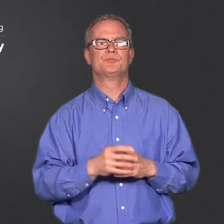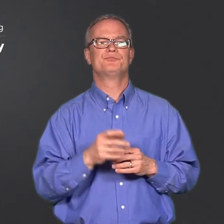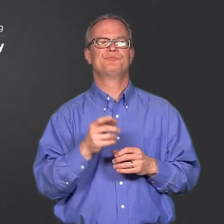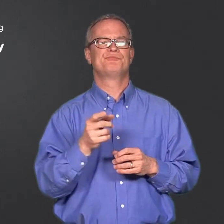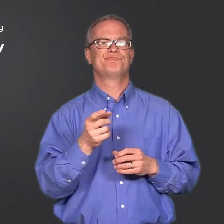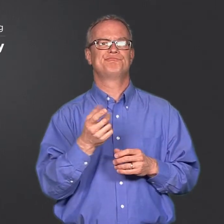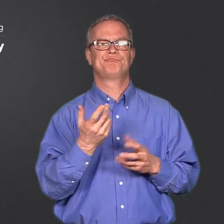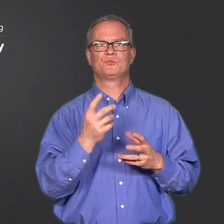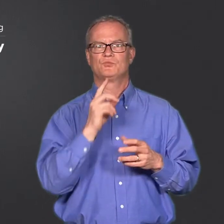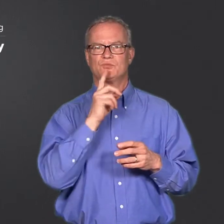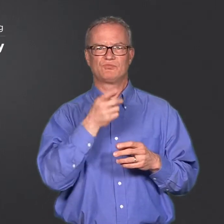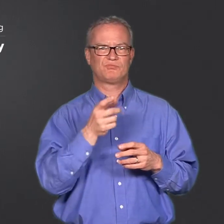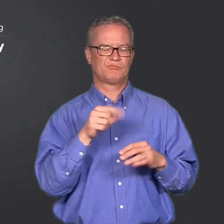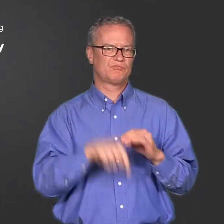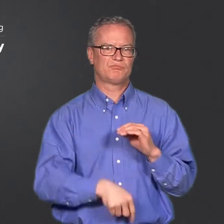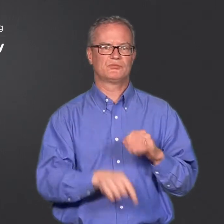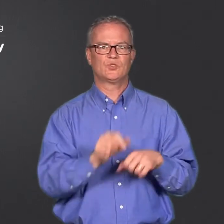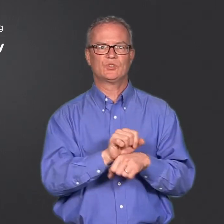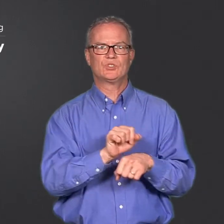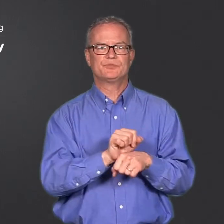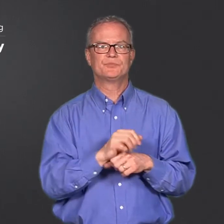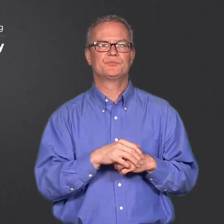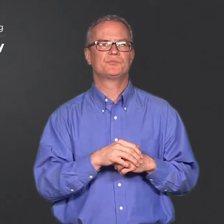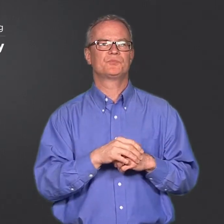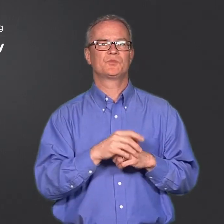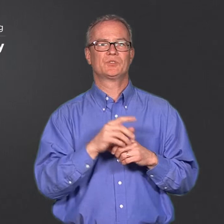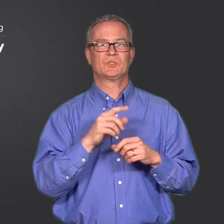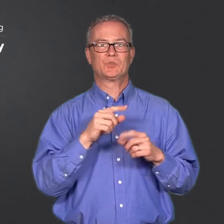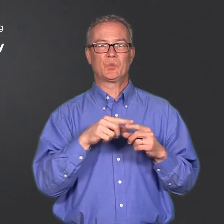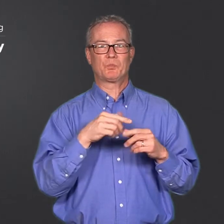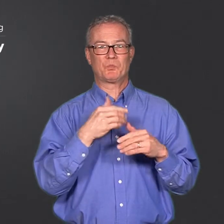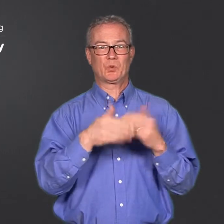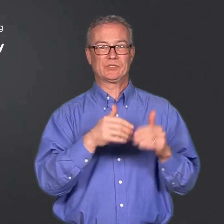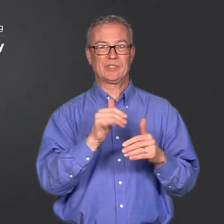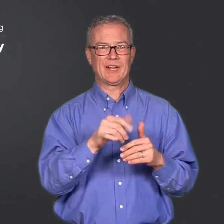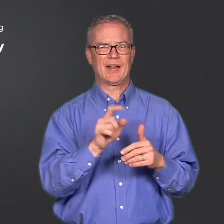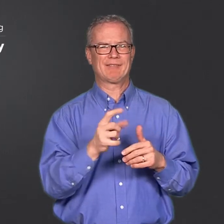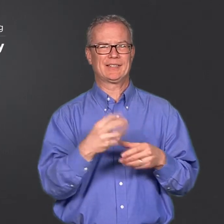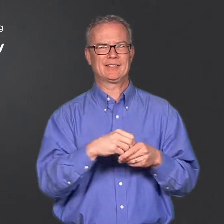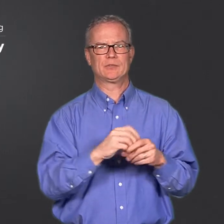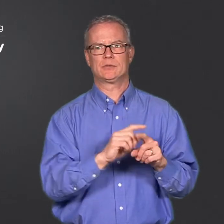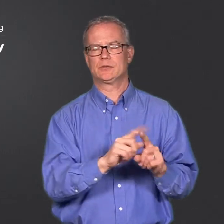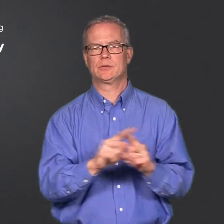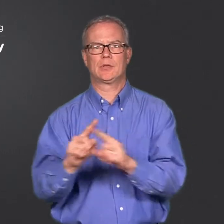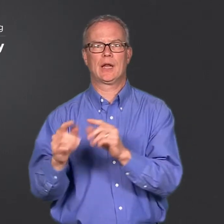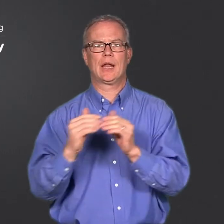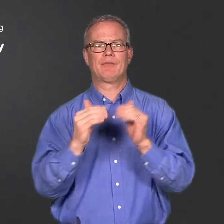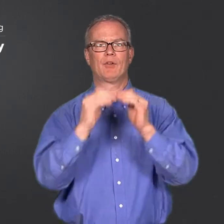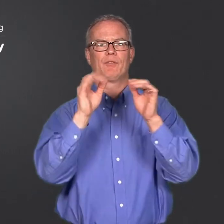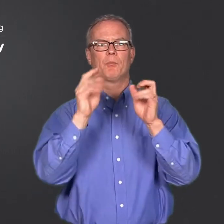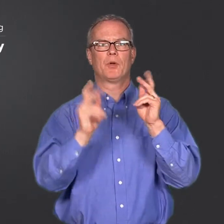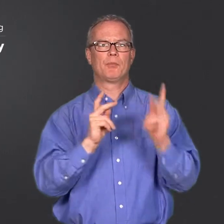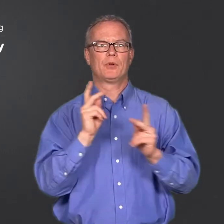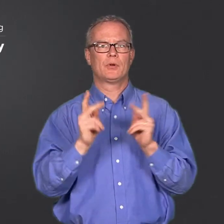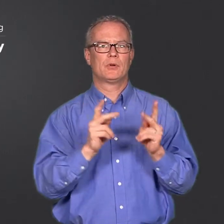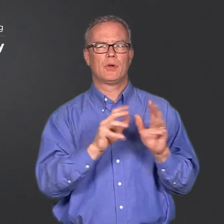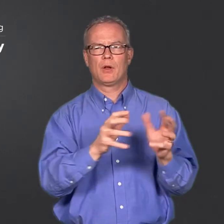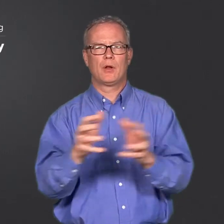Our system advocacy work involves an in-depth process that involves a variety of people: